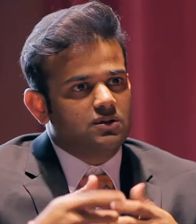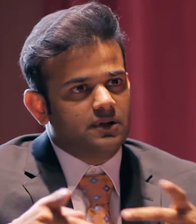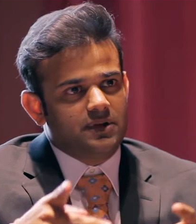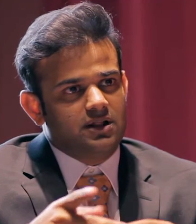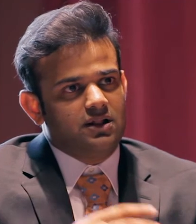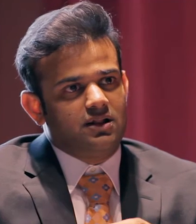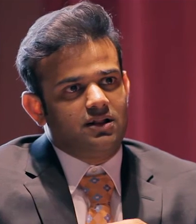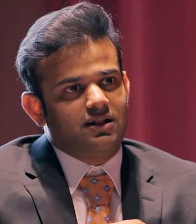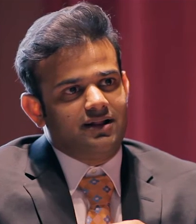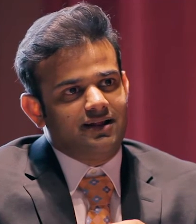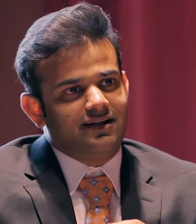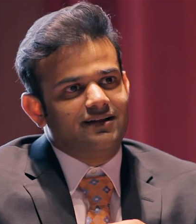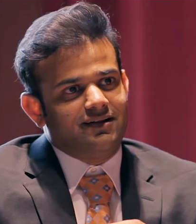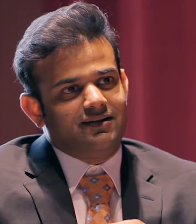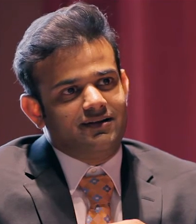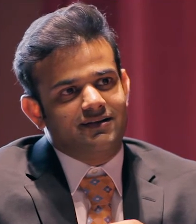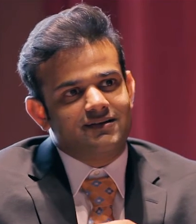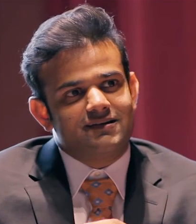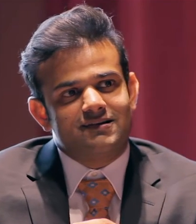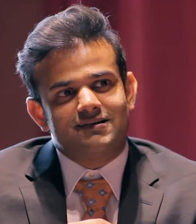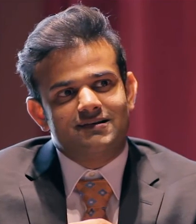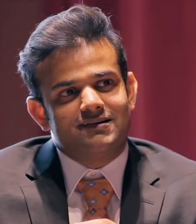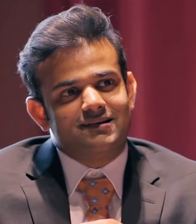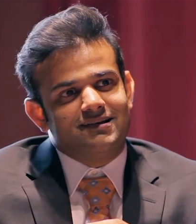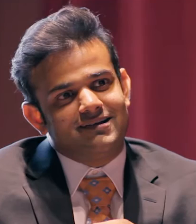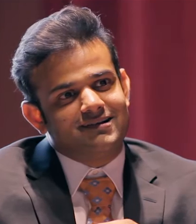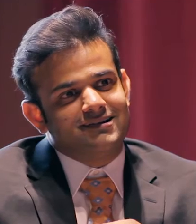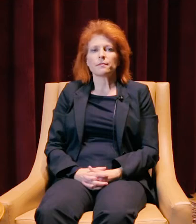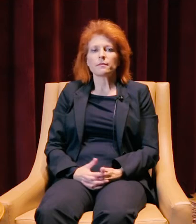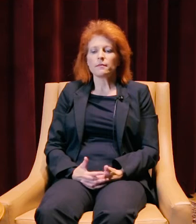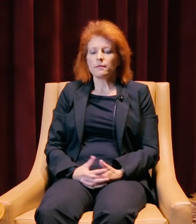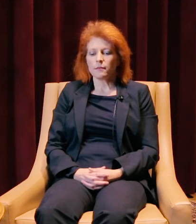relationships, and who did you develop those relationships with?